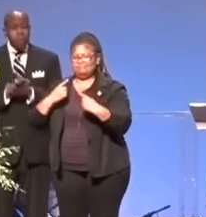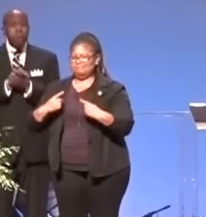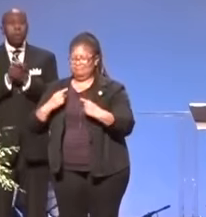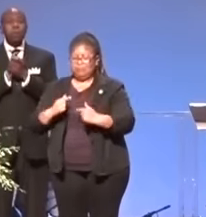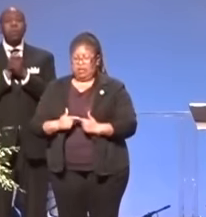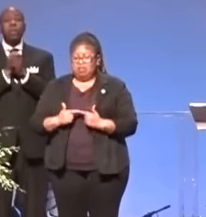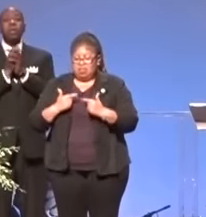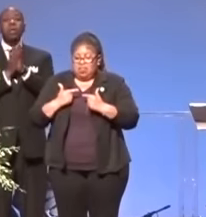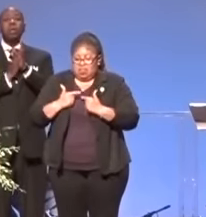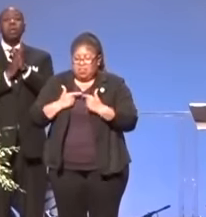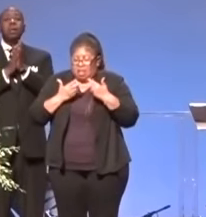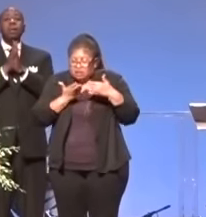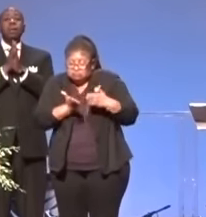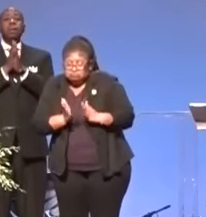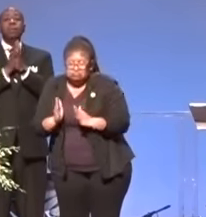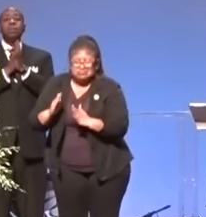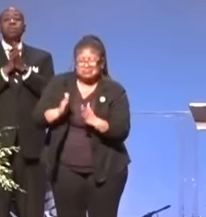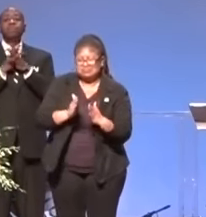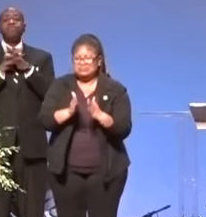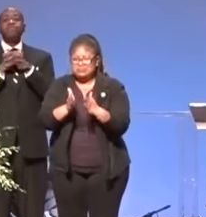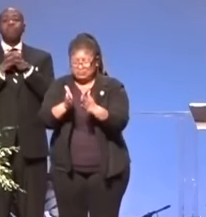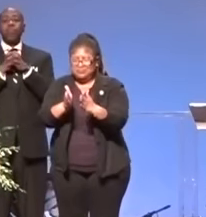Life's narrow way.